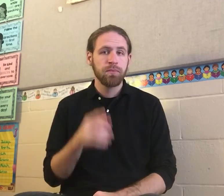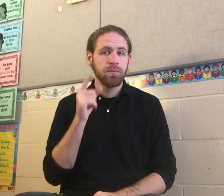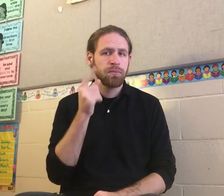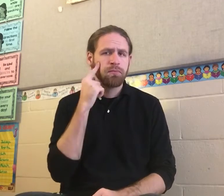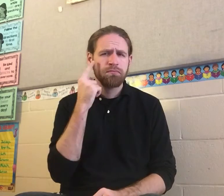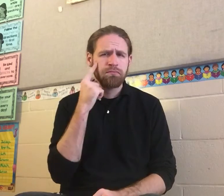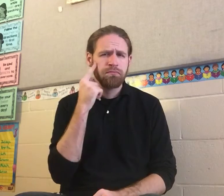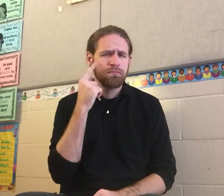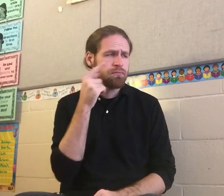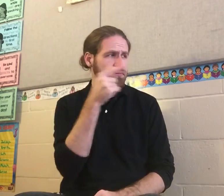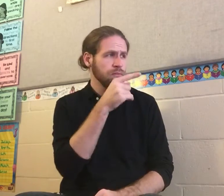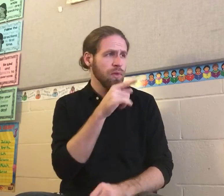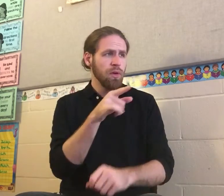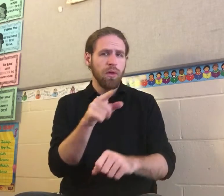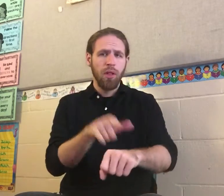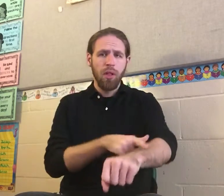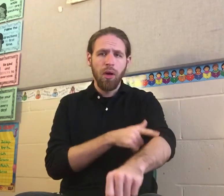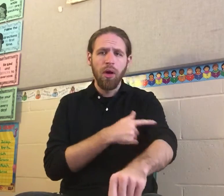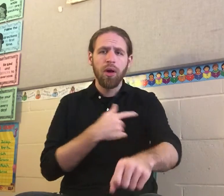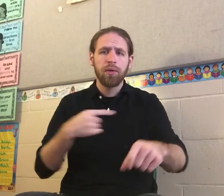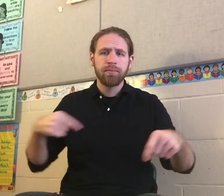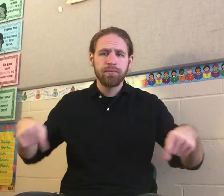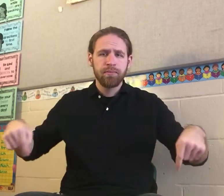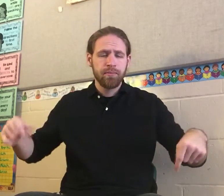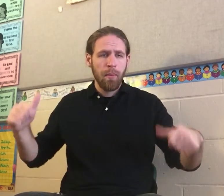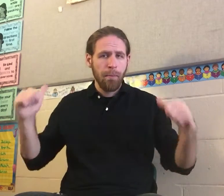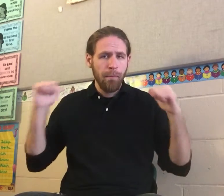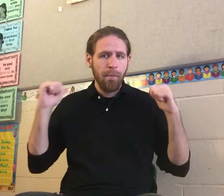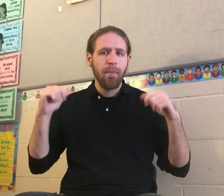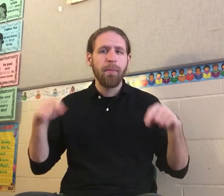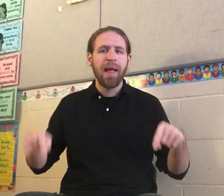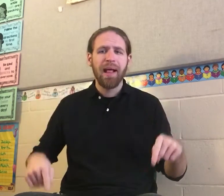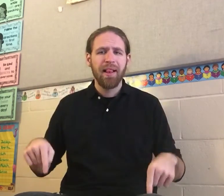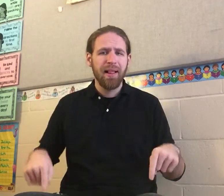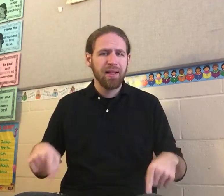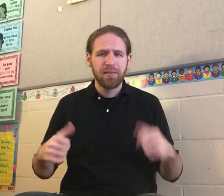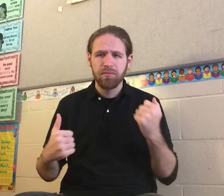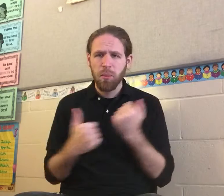long, muscular back legs of a grasshopper might help it?